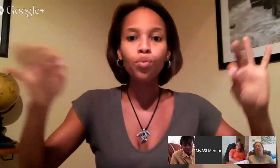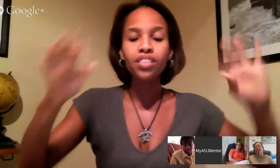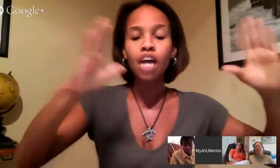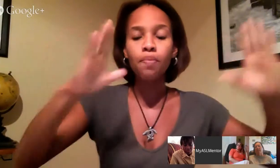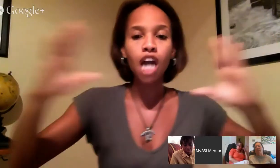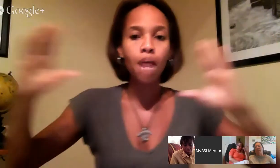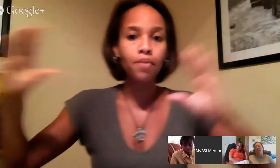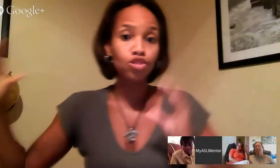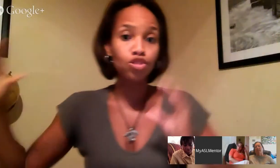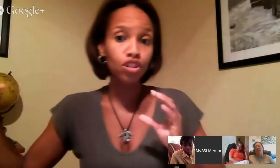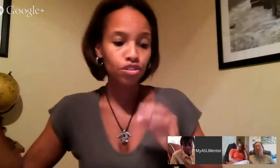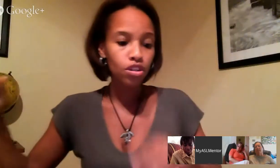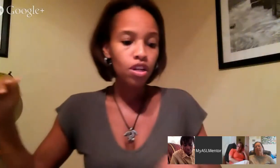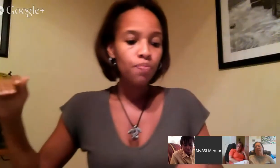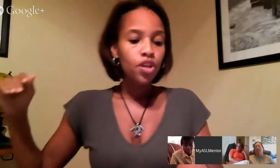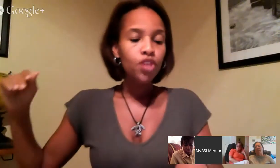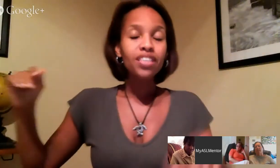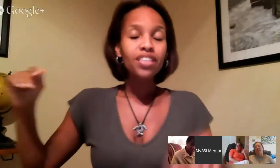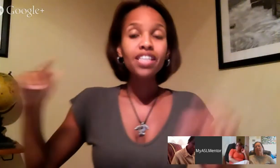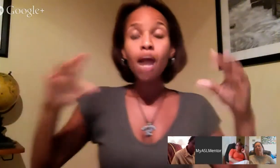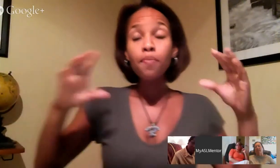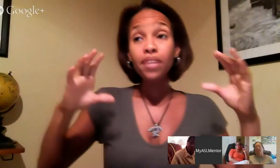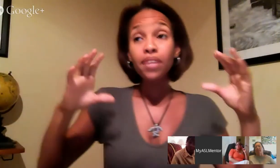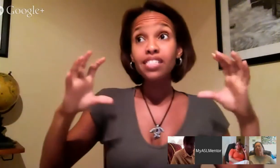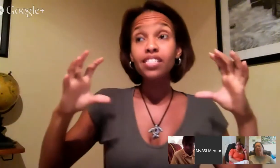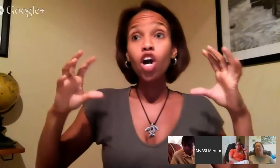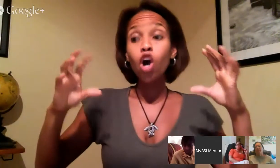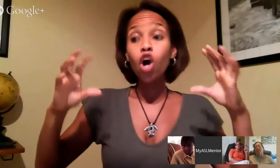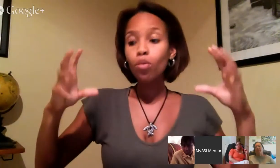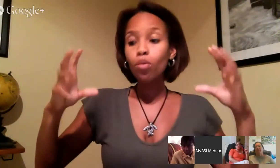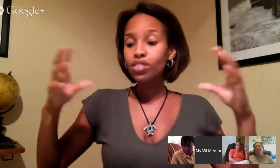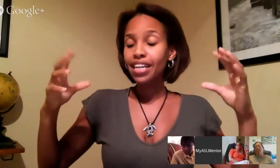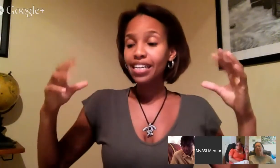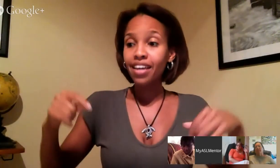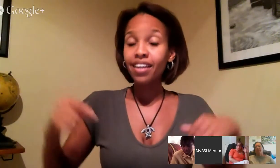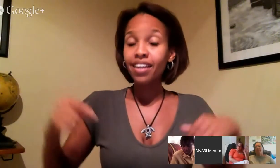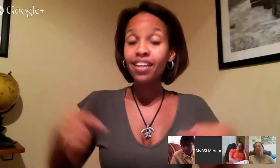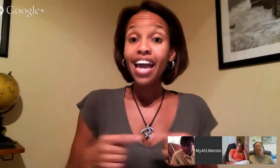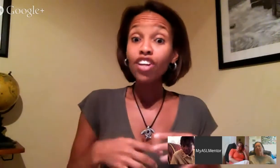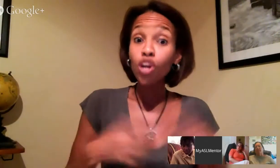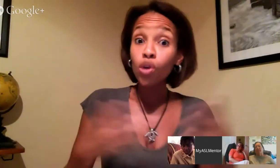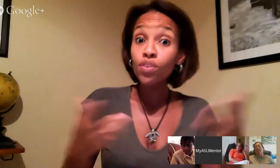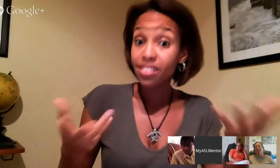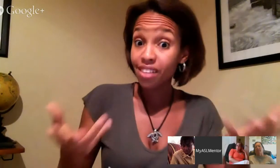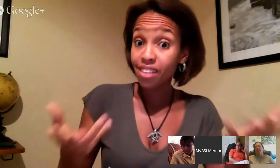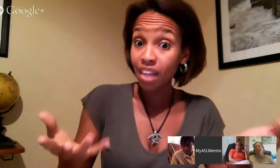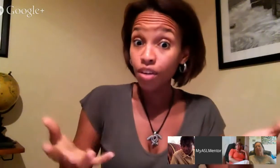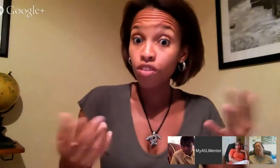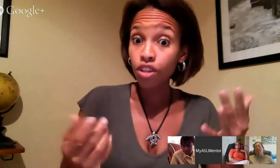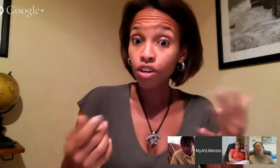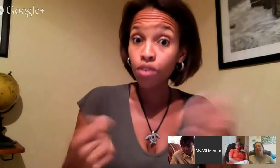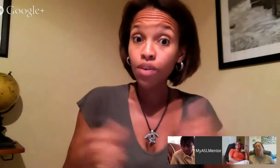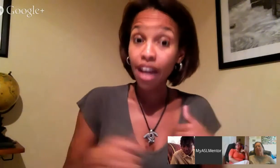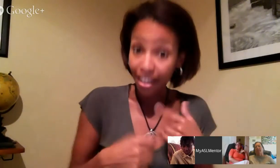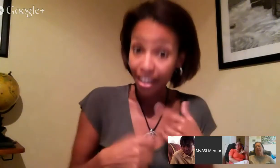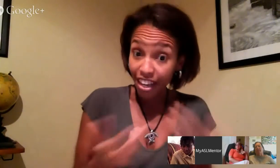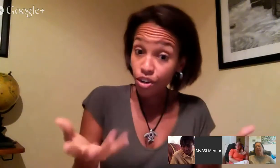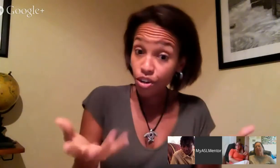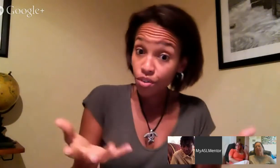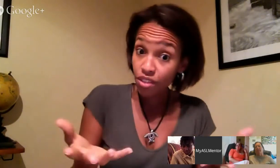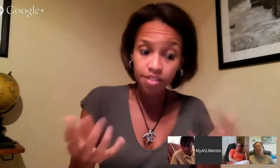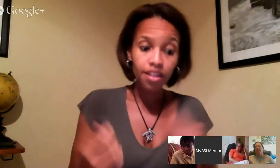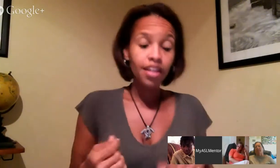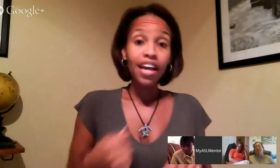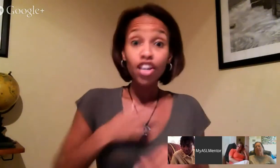with a topic comment structure, the topic is almost like saying, hey, you know this thing that we all know? Hey, you know